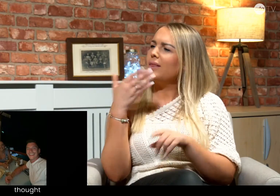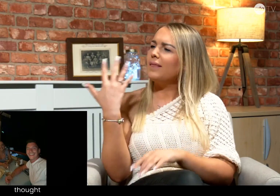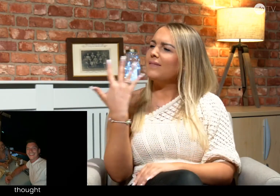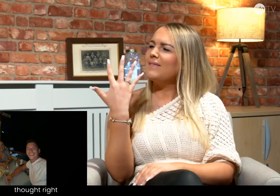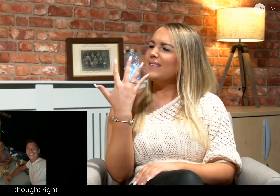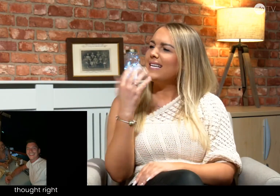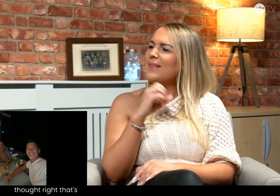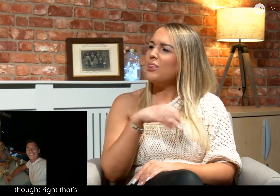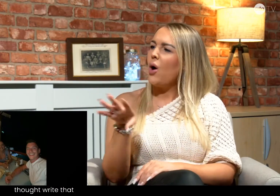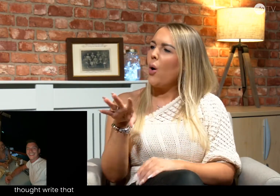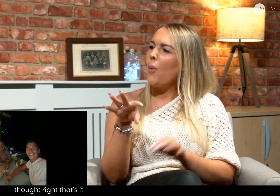finished.